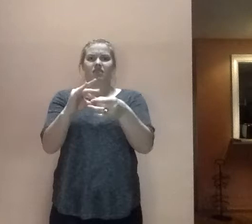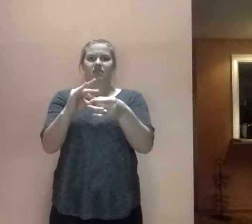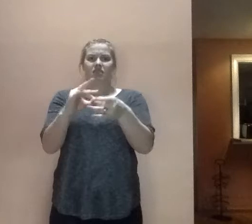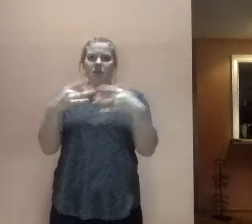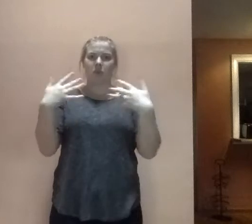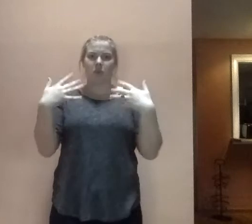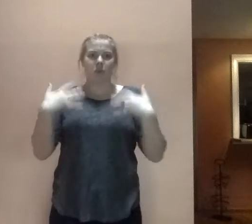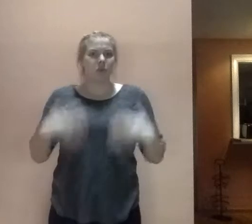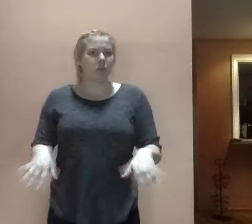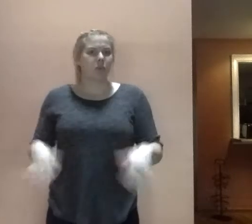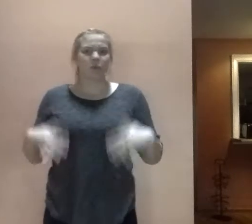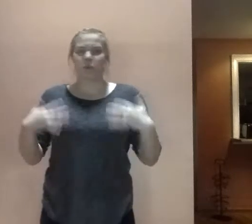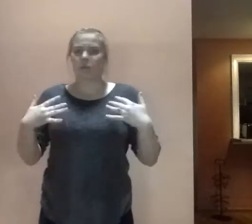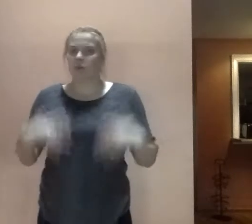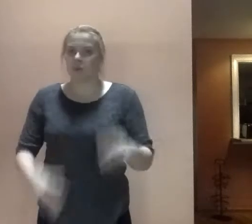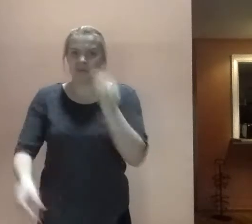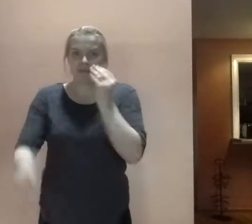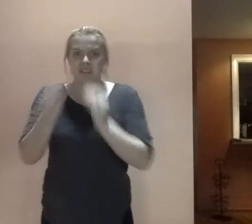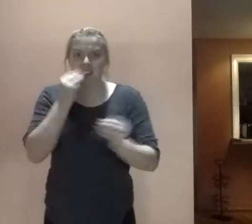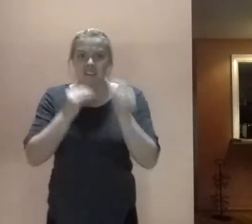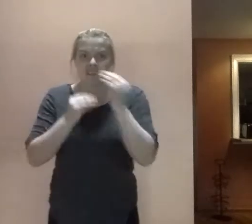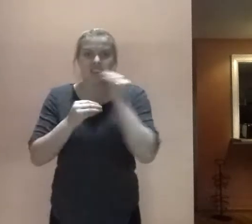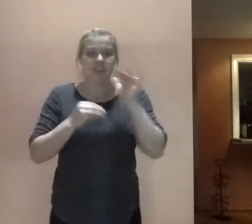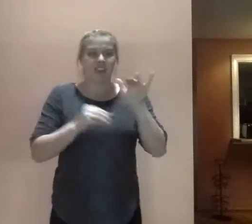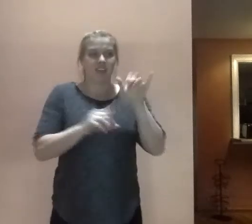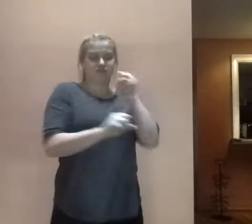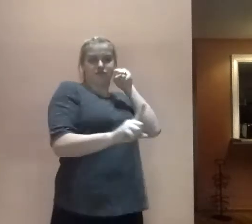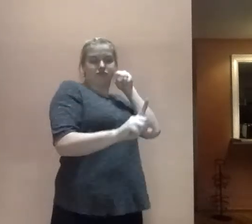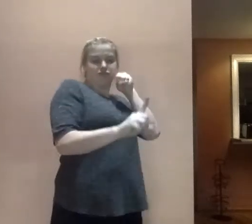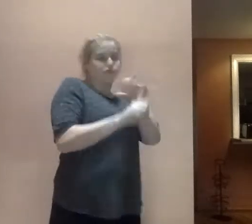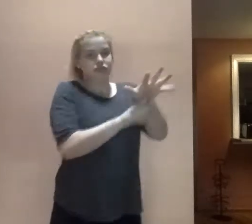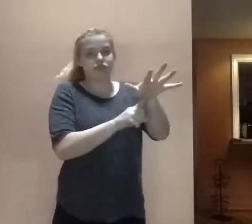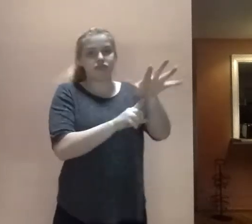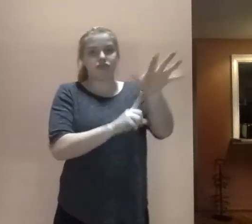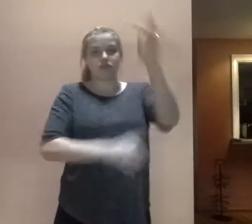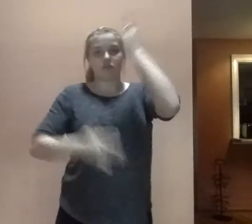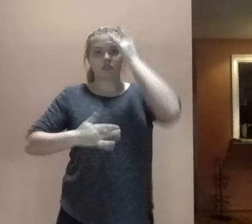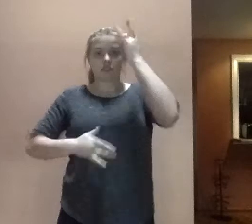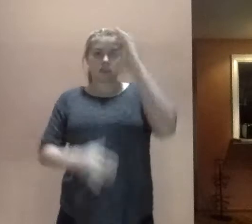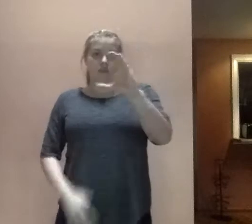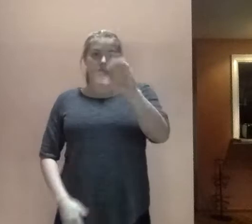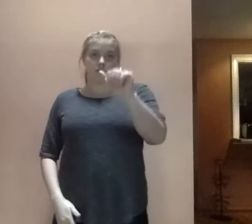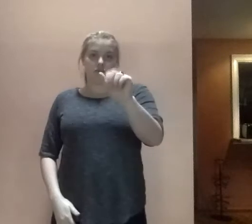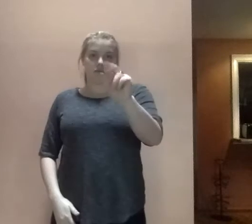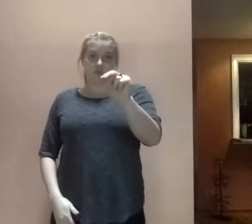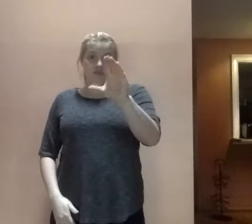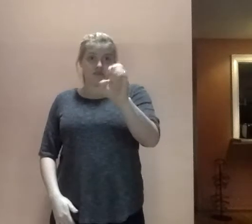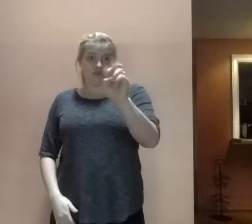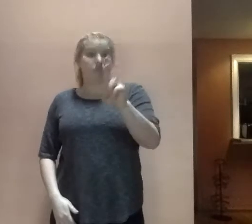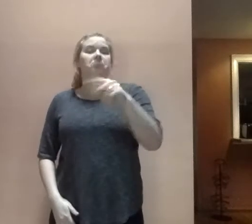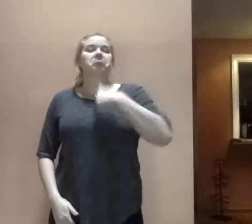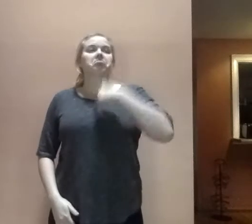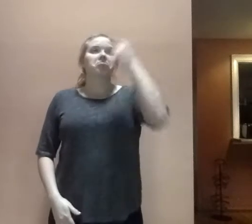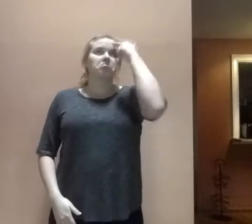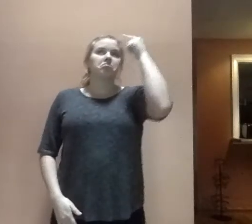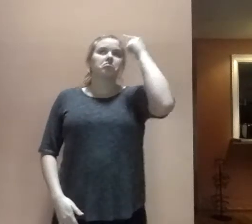idea that what we ate affected cancer rates, but I never felt like I had eaten a lot of processed meats until I realized that processed meat includes hot